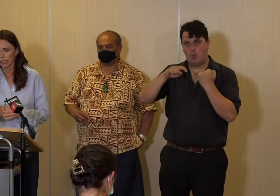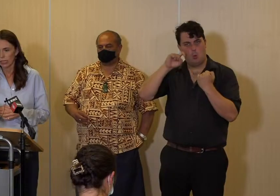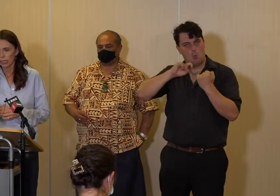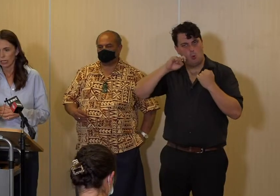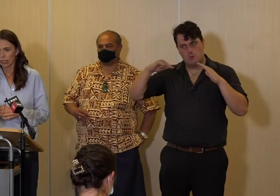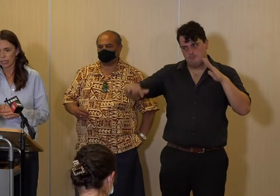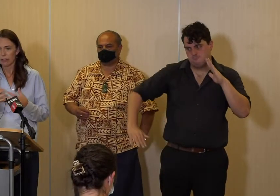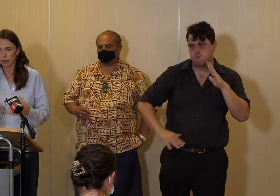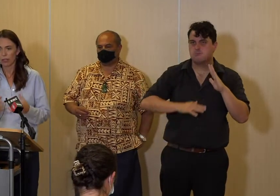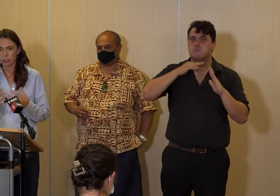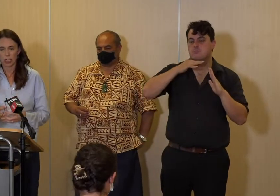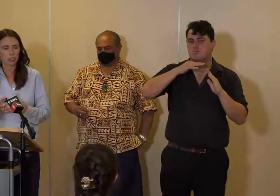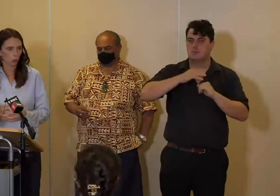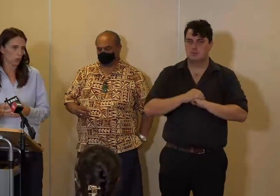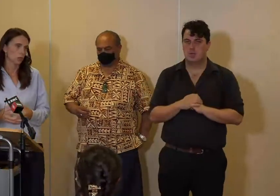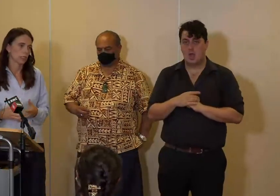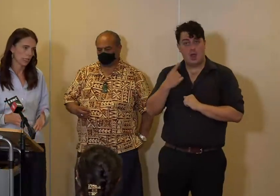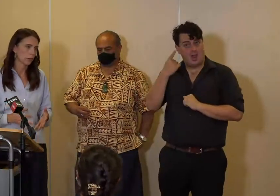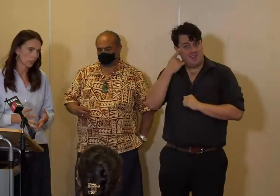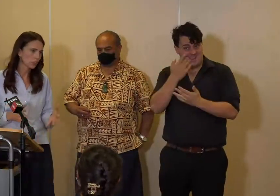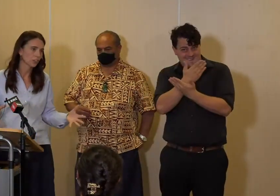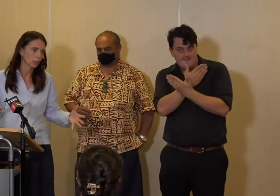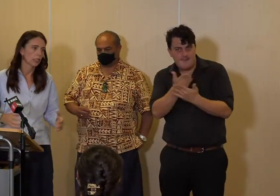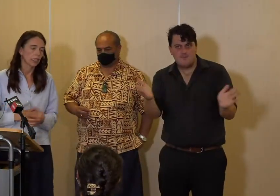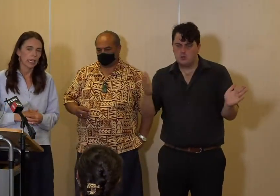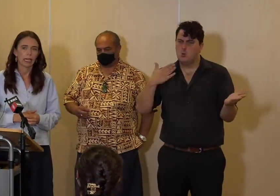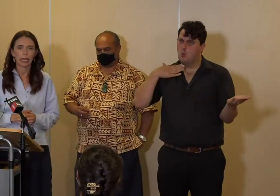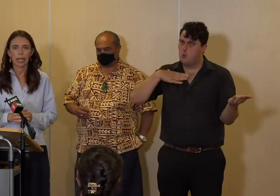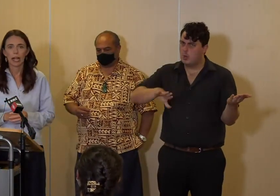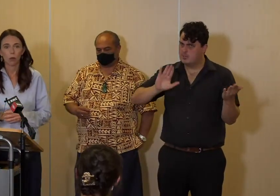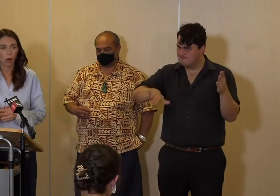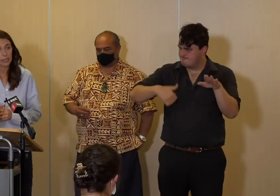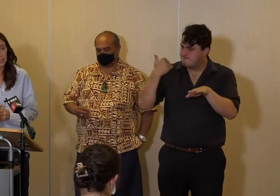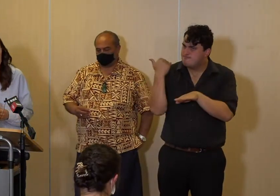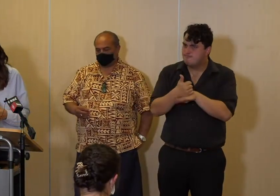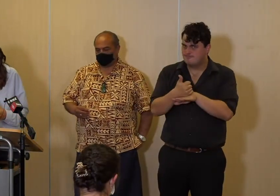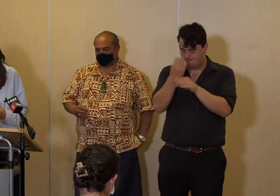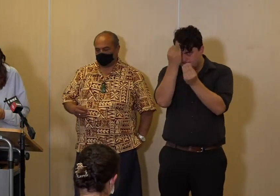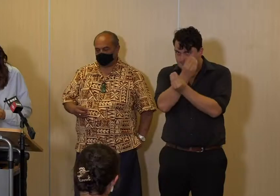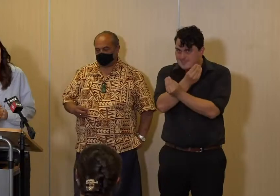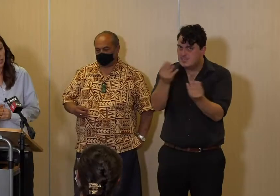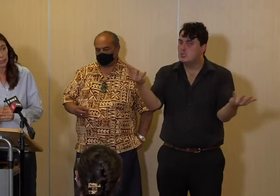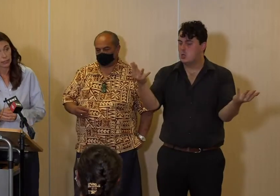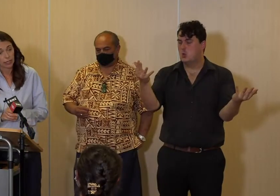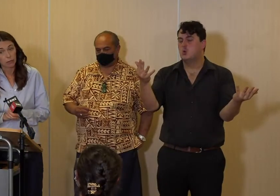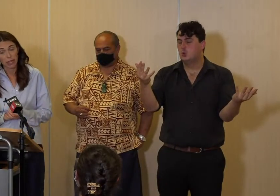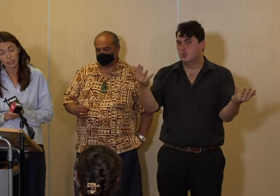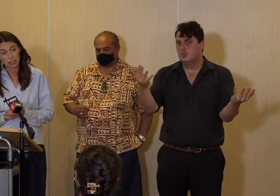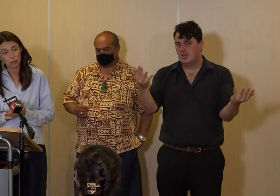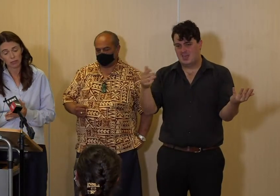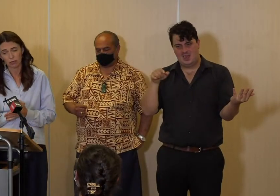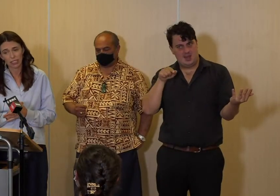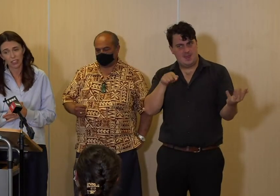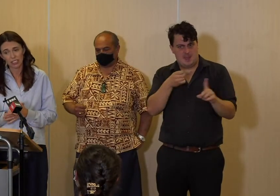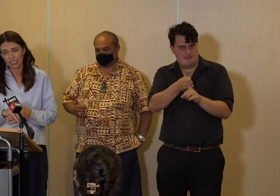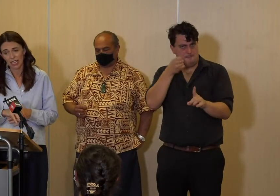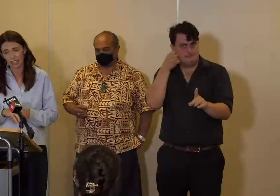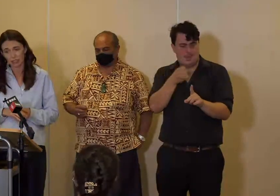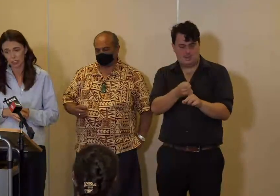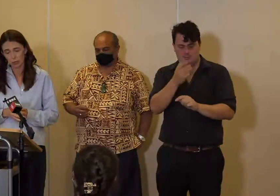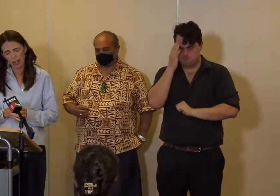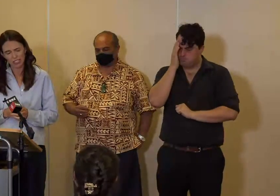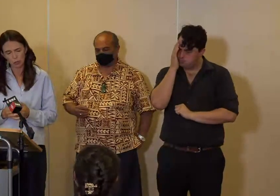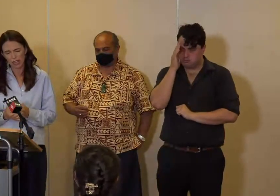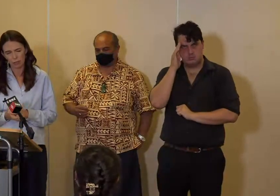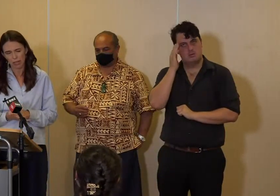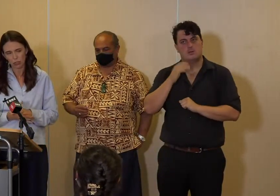surges. I think everyone just wants to establish how wide scale that impact has been. As I say,